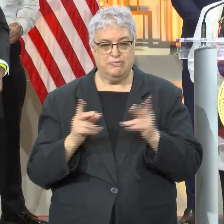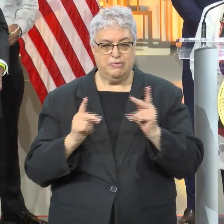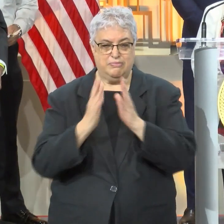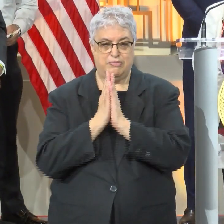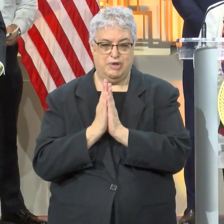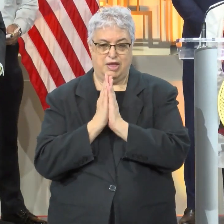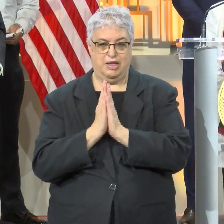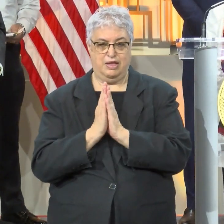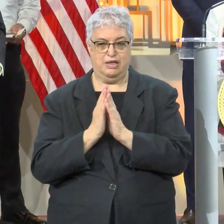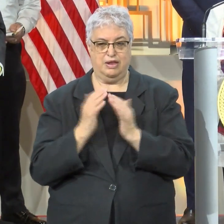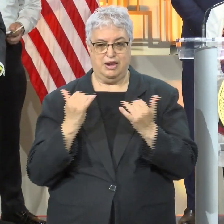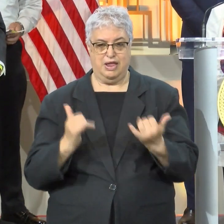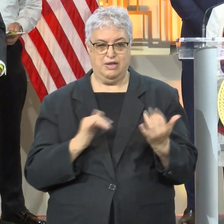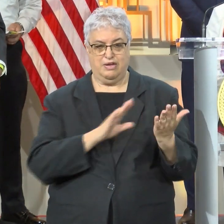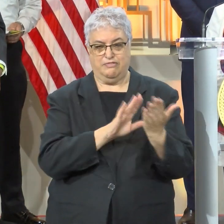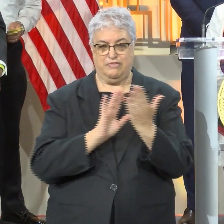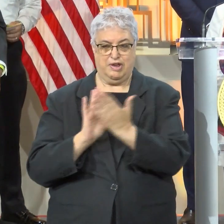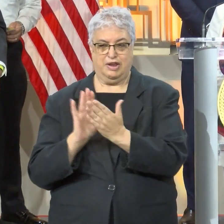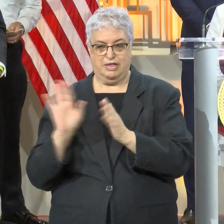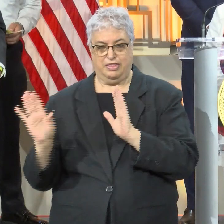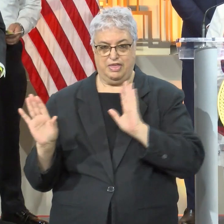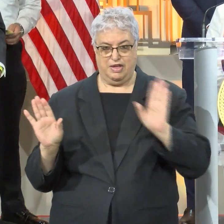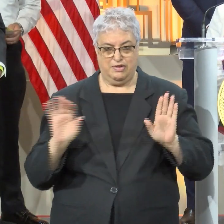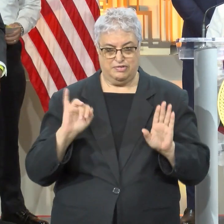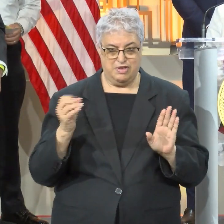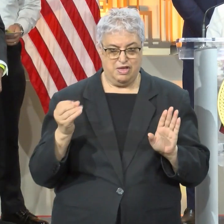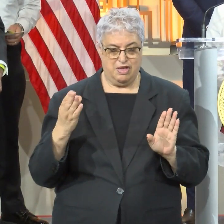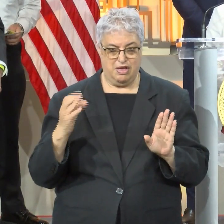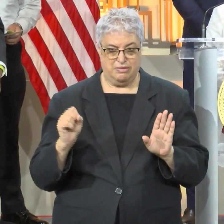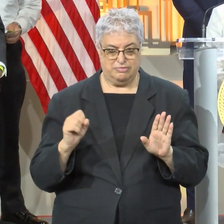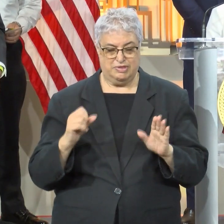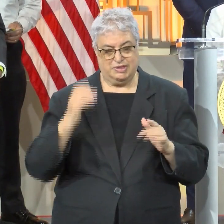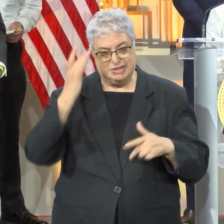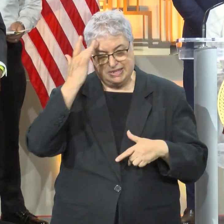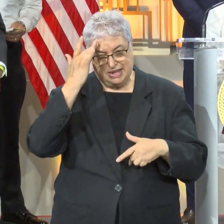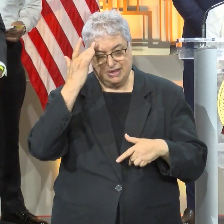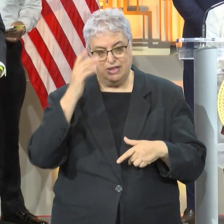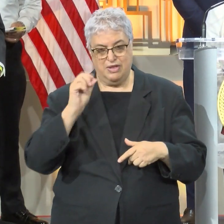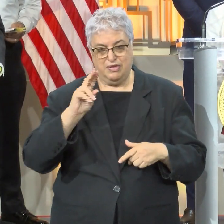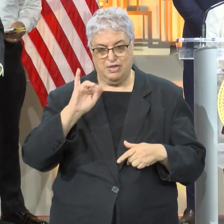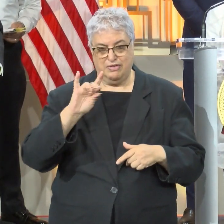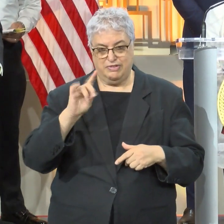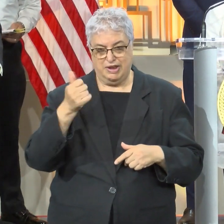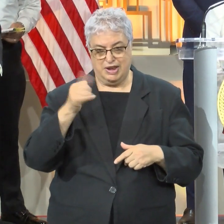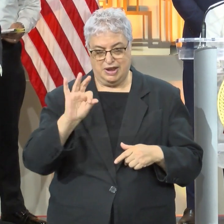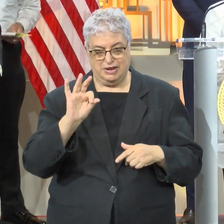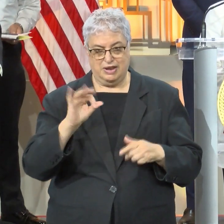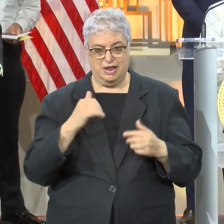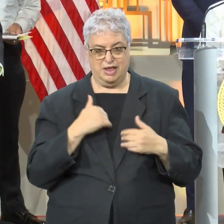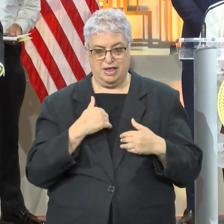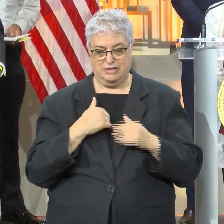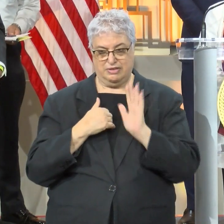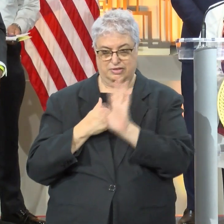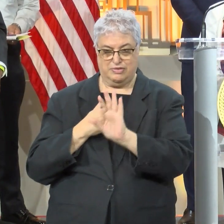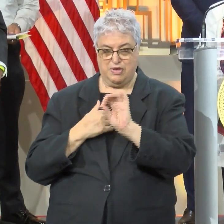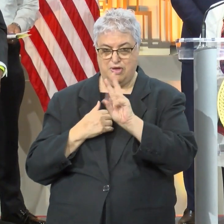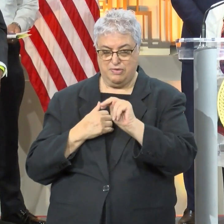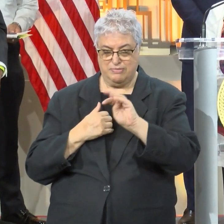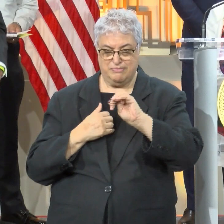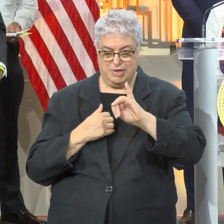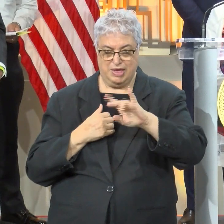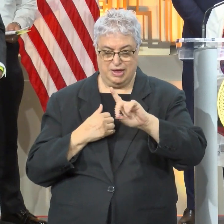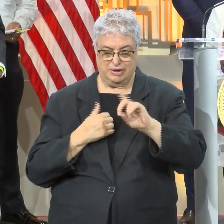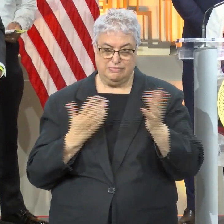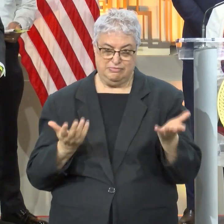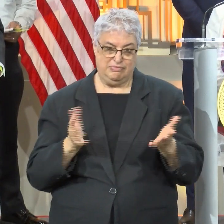men and women who are confronting during their jobs this COVID-19 that has a mind of its own. I